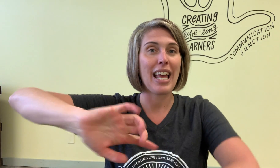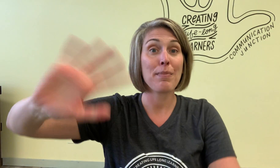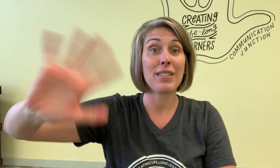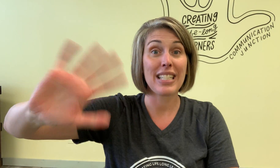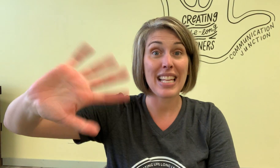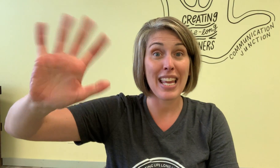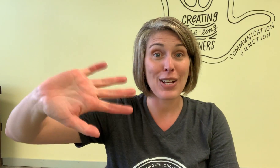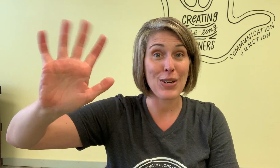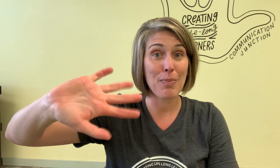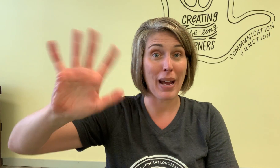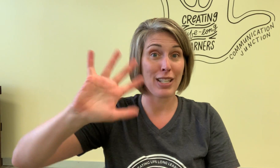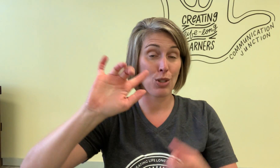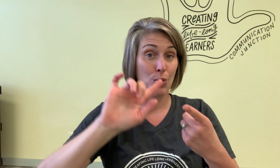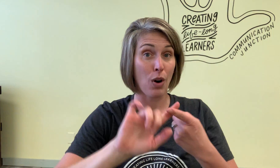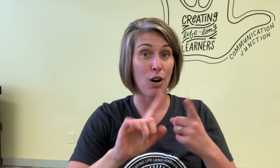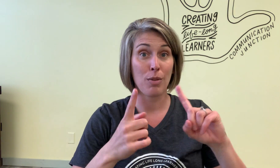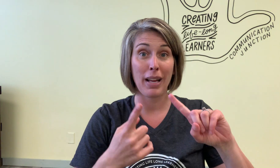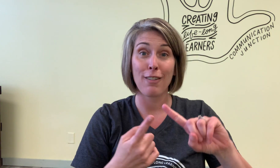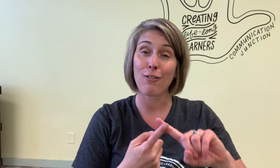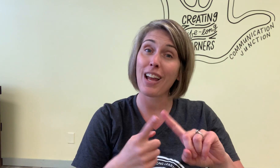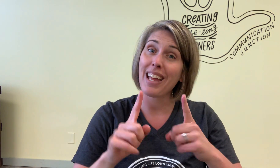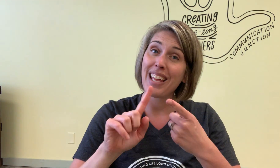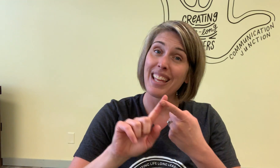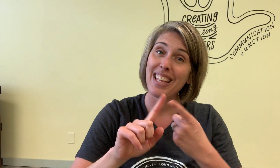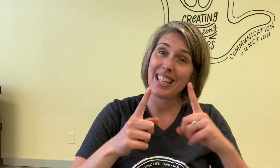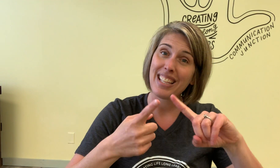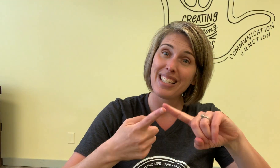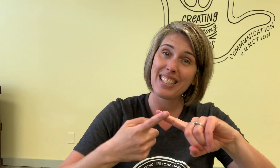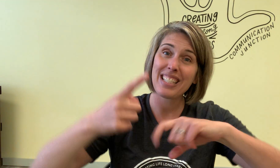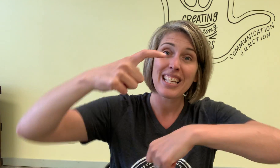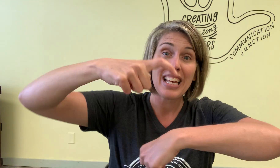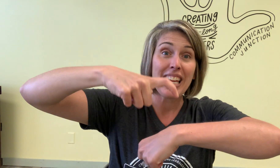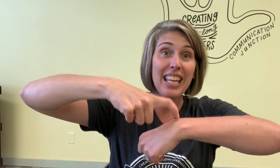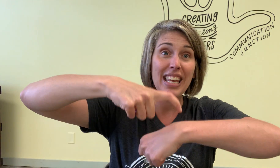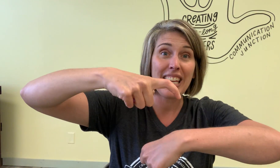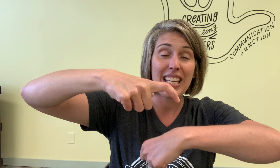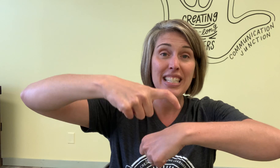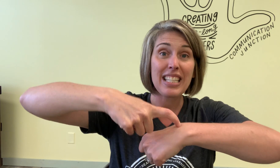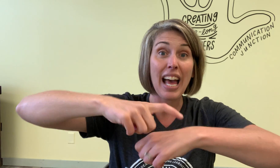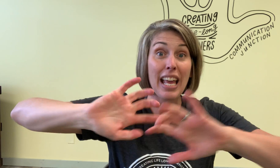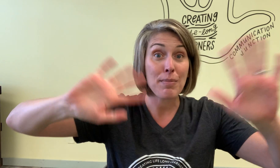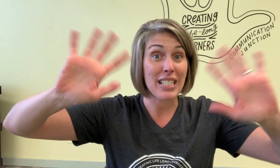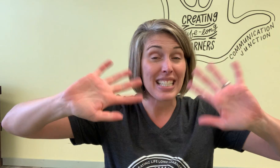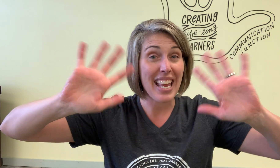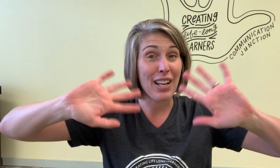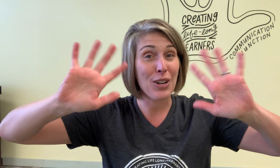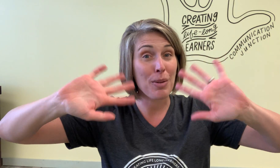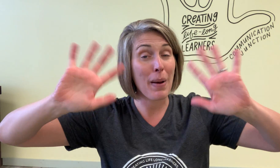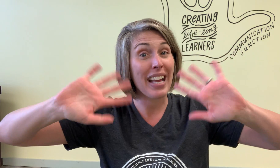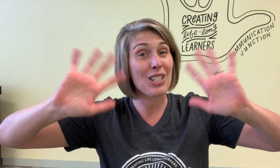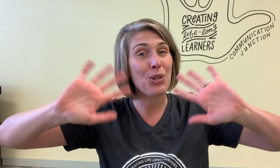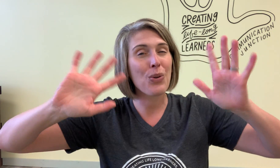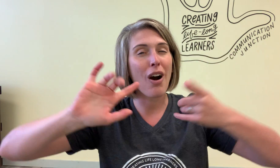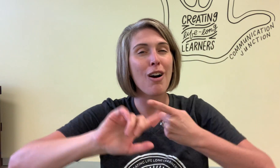is time to say goodbye to all my friends. It is time to say goodbye to all